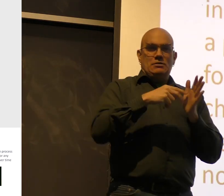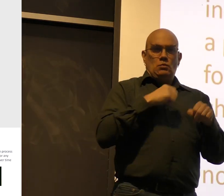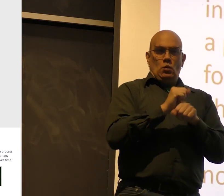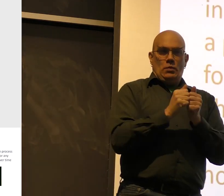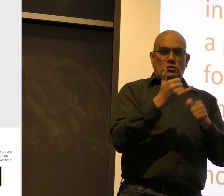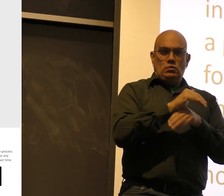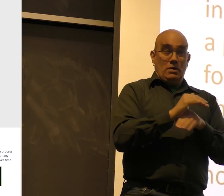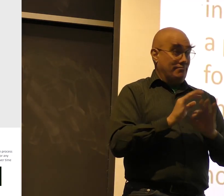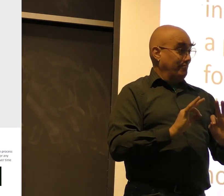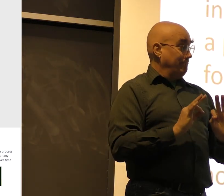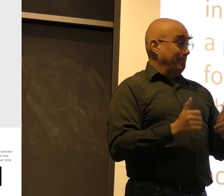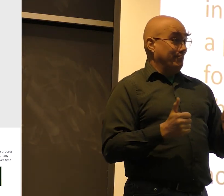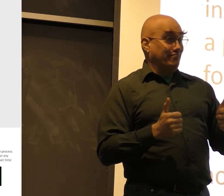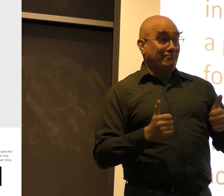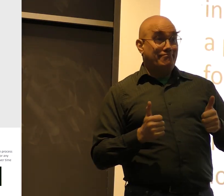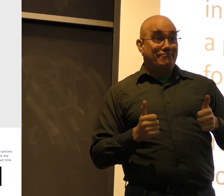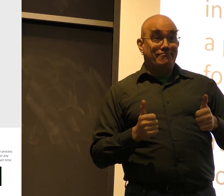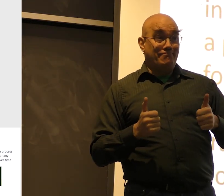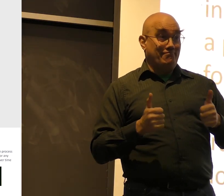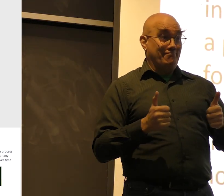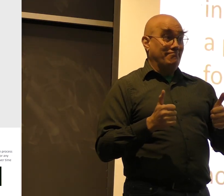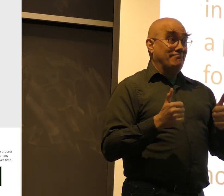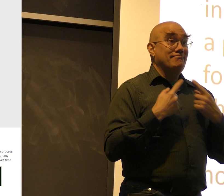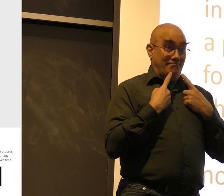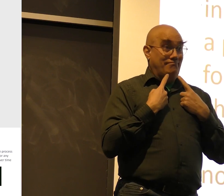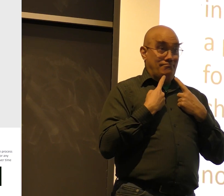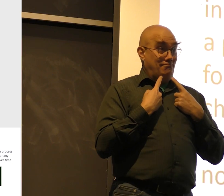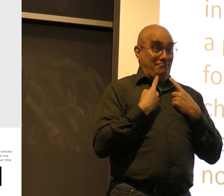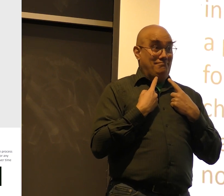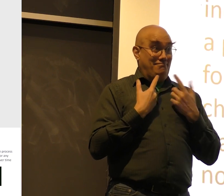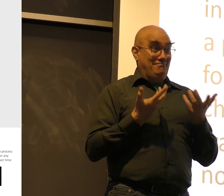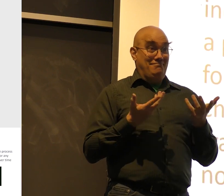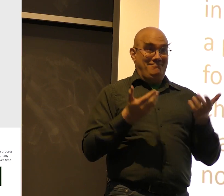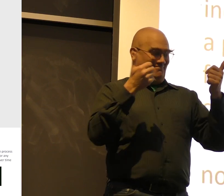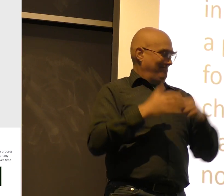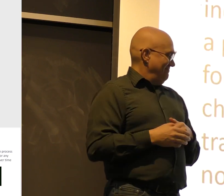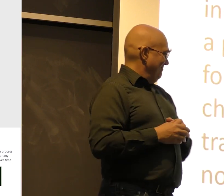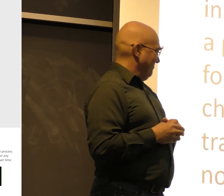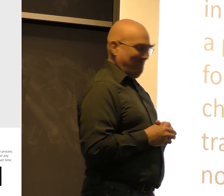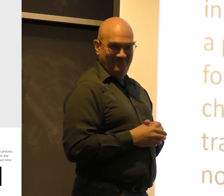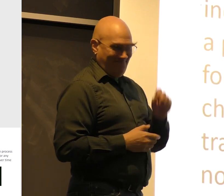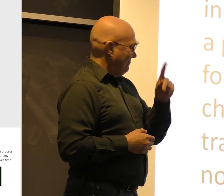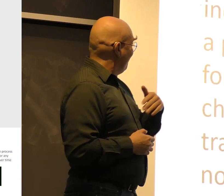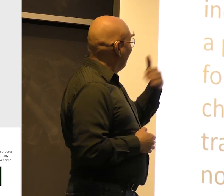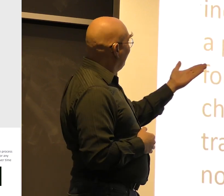So that's the definitions that I'm working with for this evening. All right? Yes? Not if you agree. All